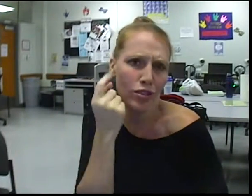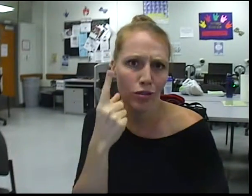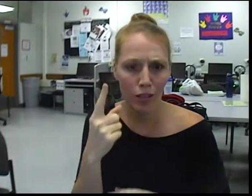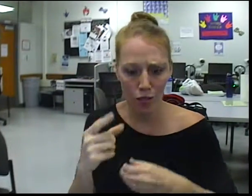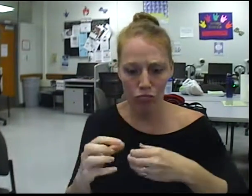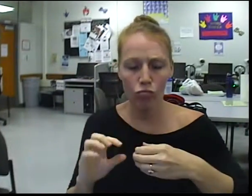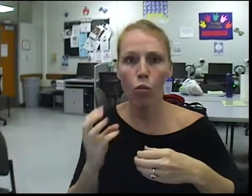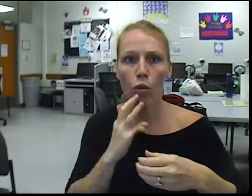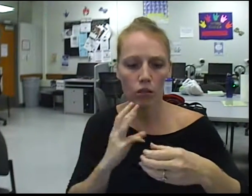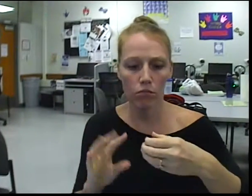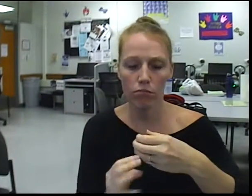why.